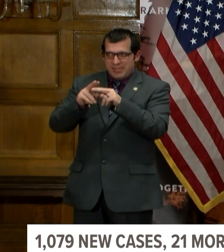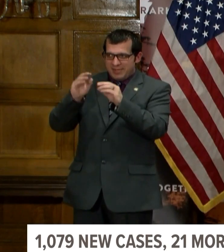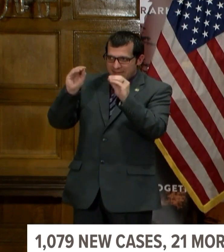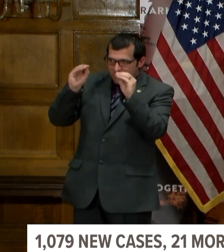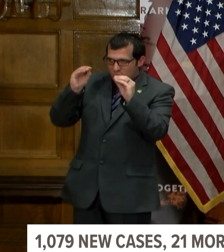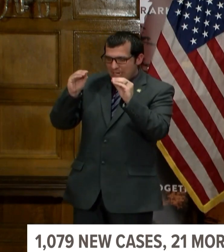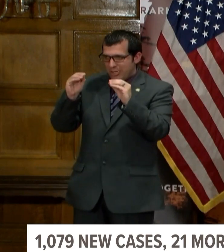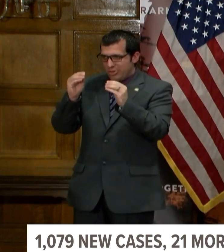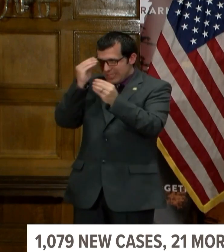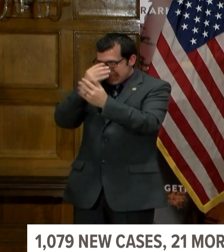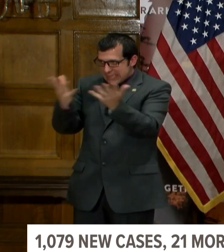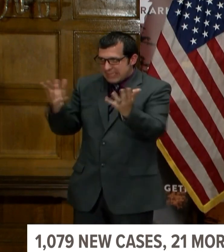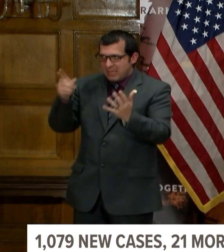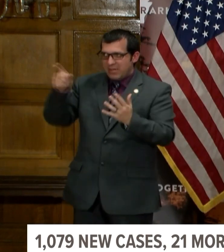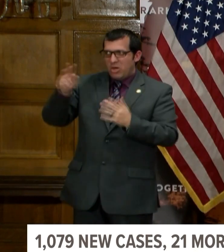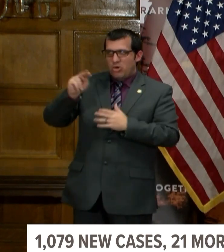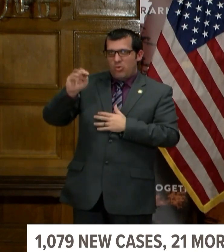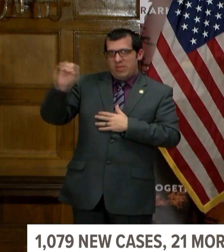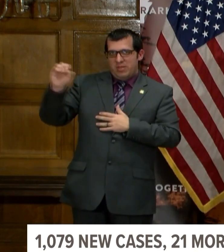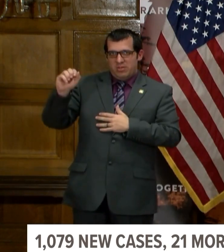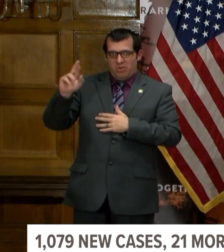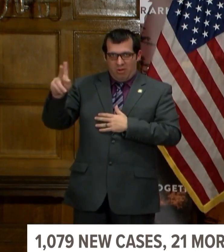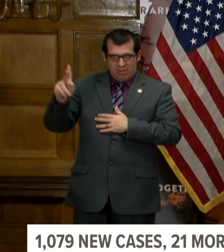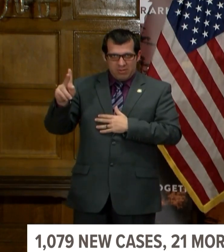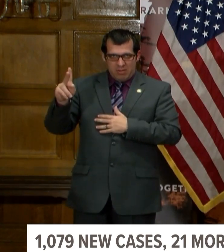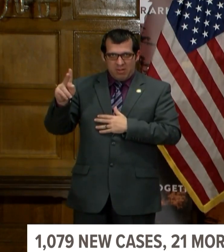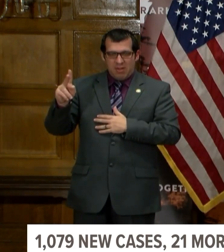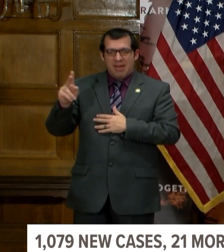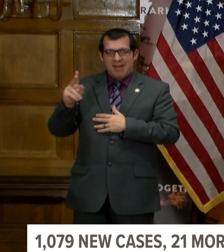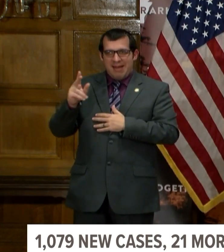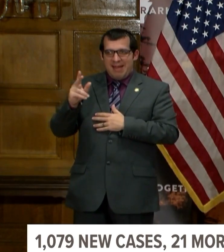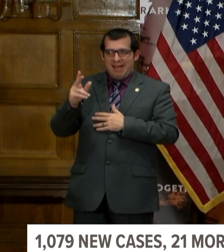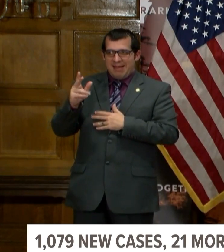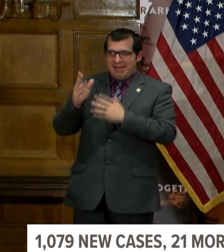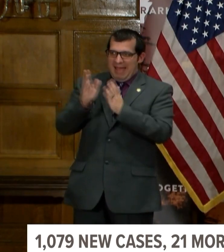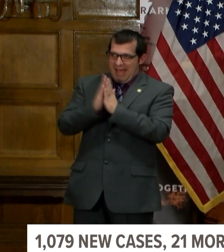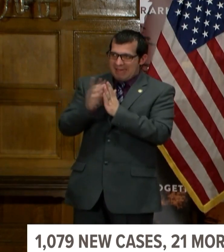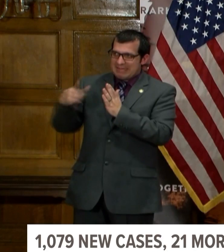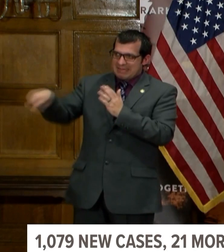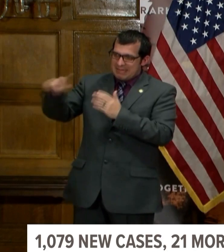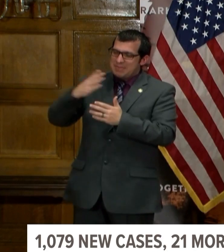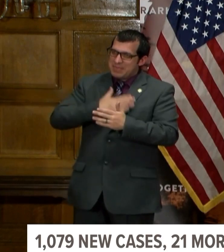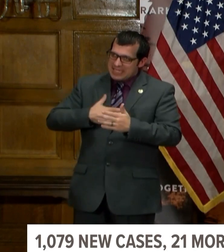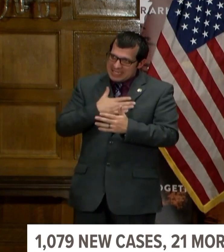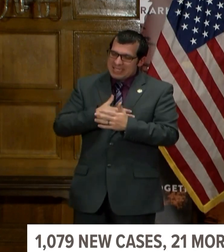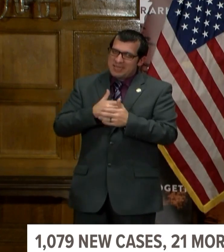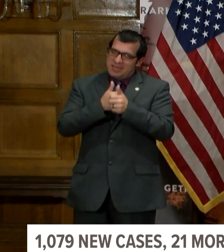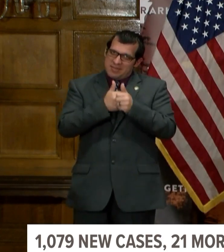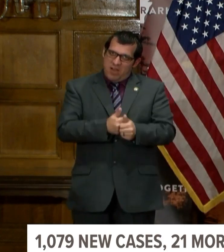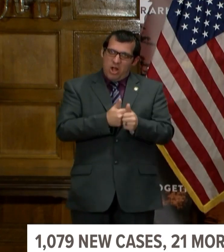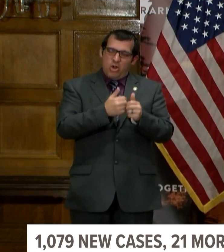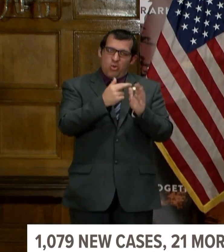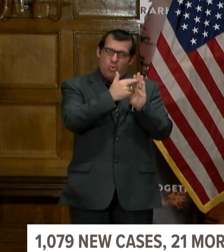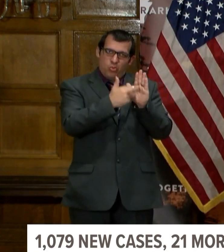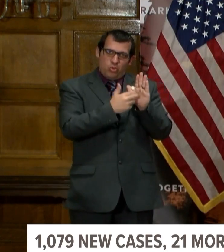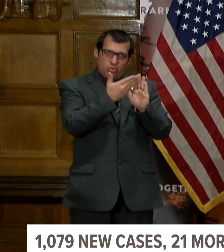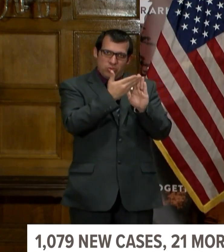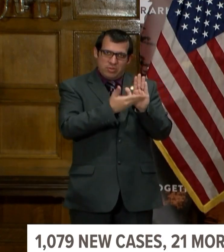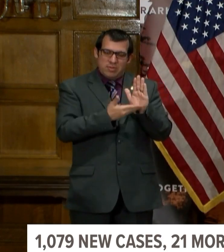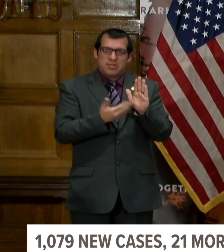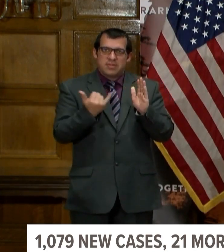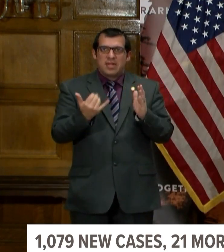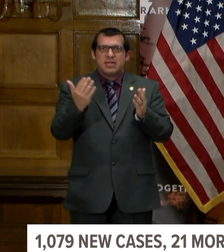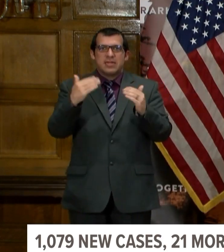education there in Northeast Arkansas and to ask a greater level of compliance with those guidelines. Next